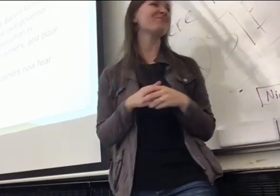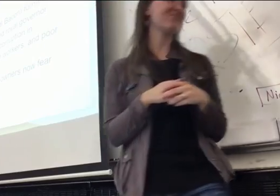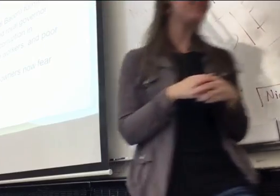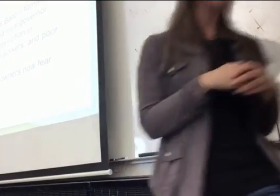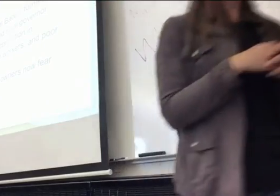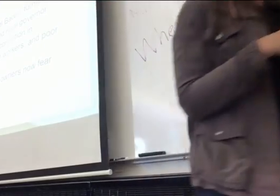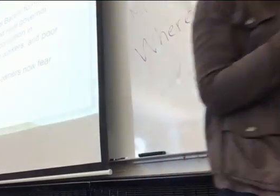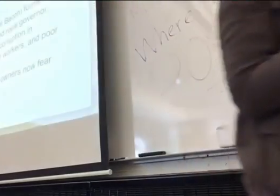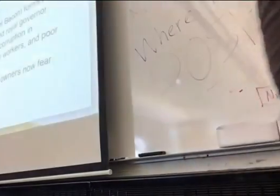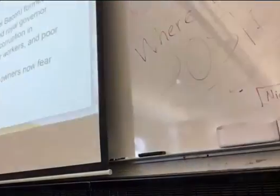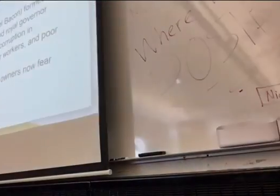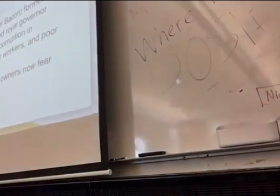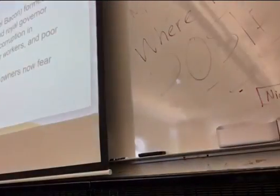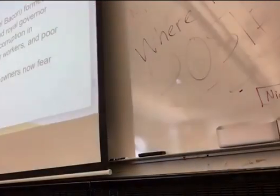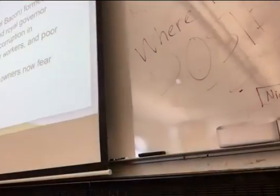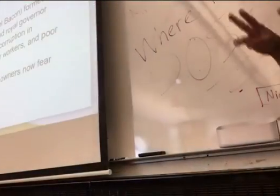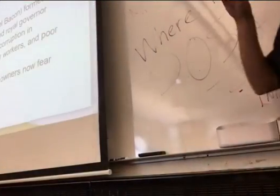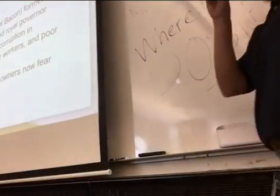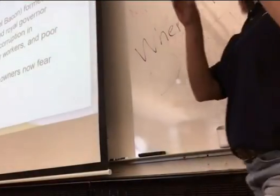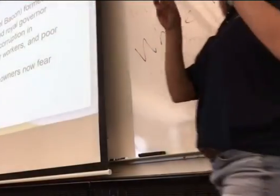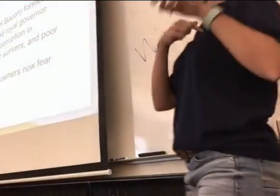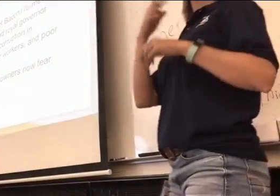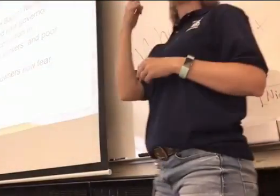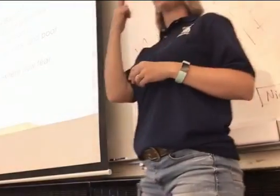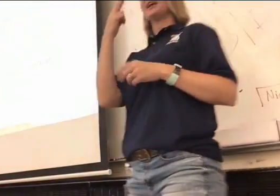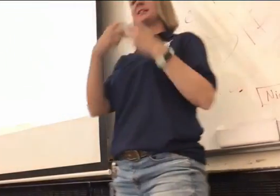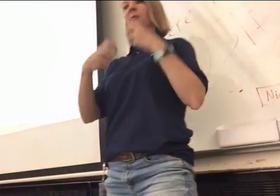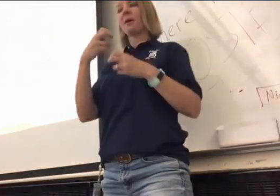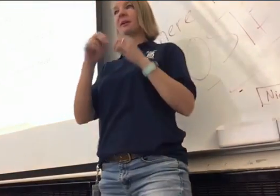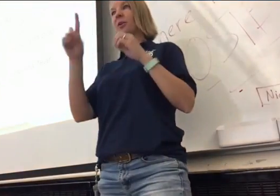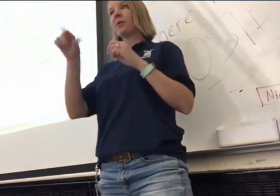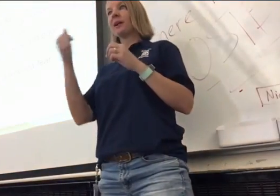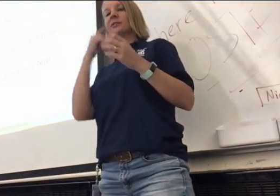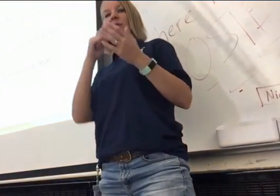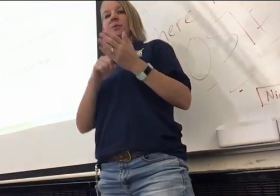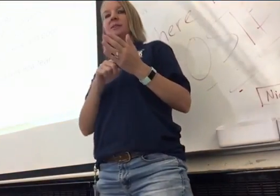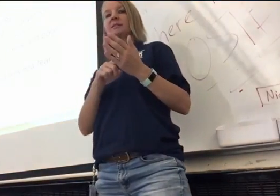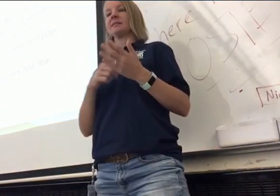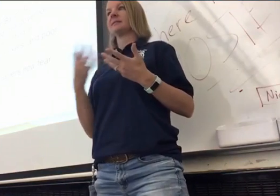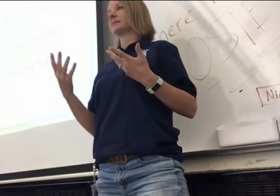Whoa, I just realized a problem on this that nobody else has picked up.